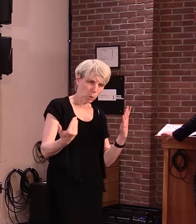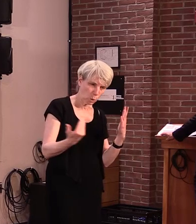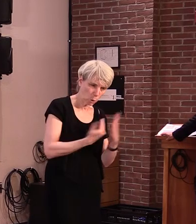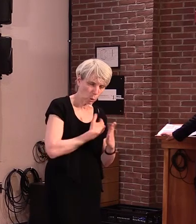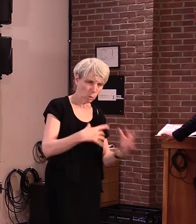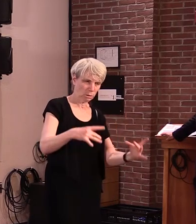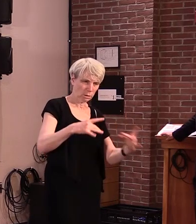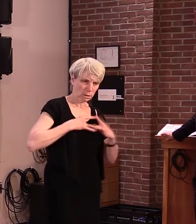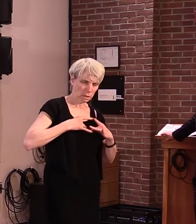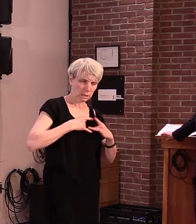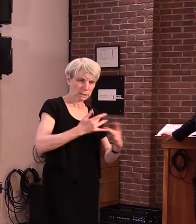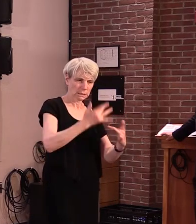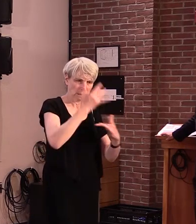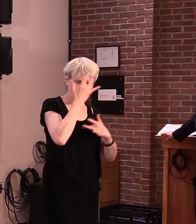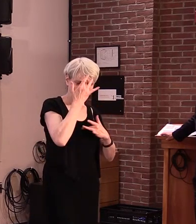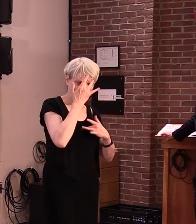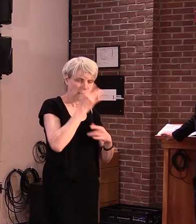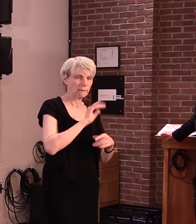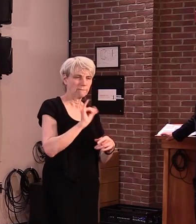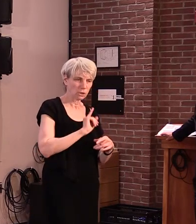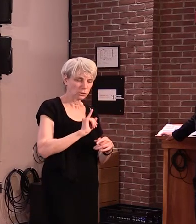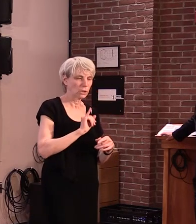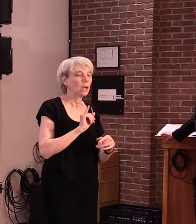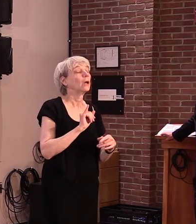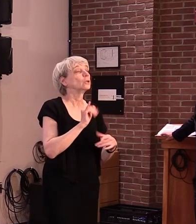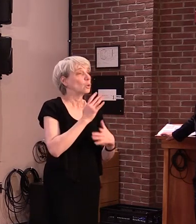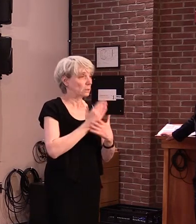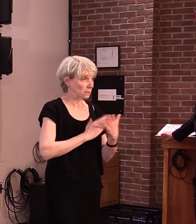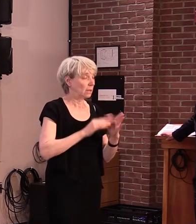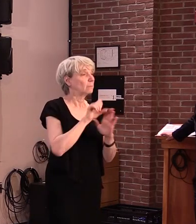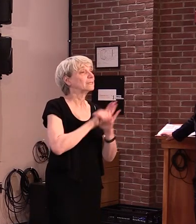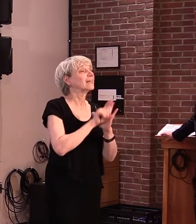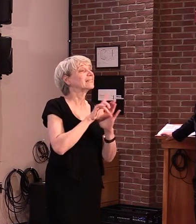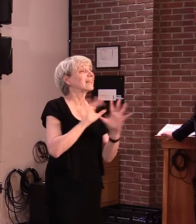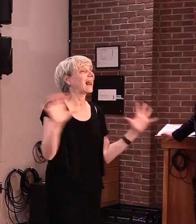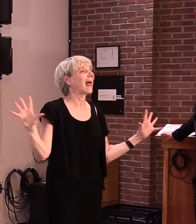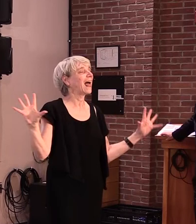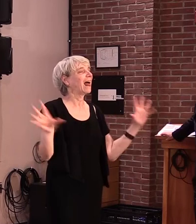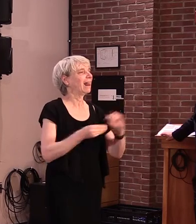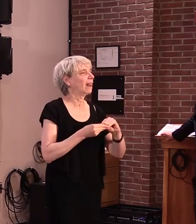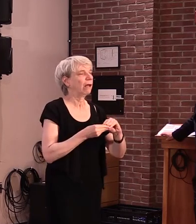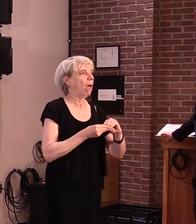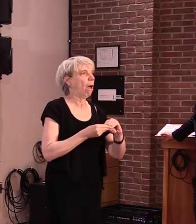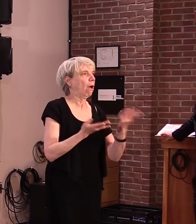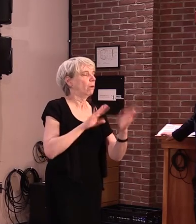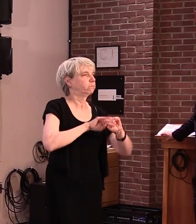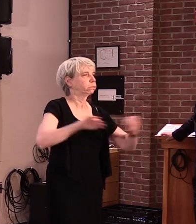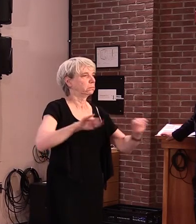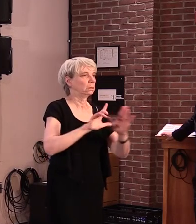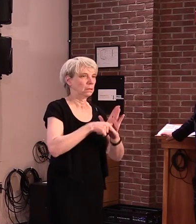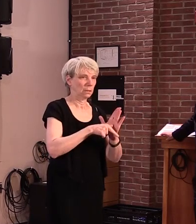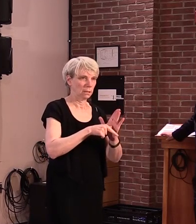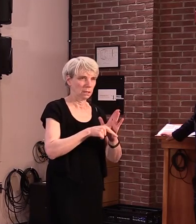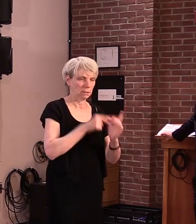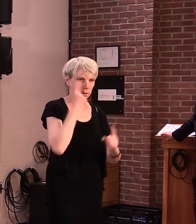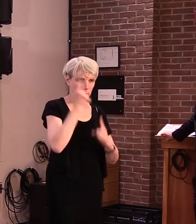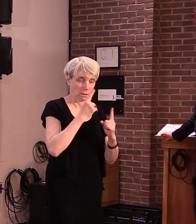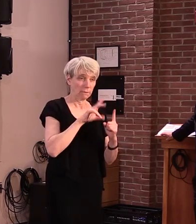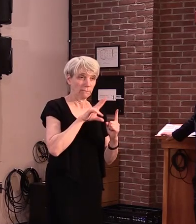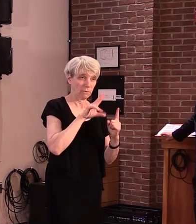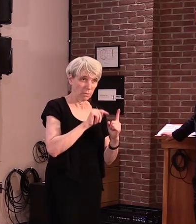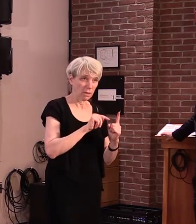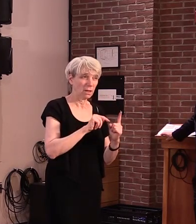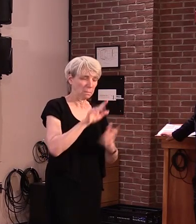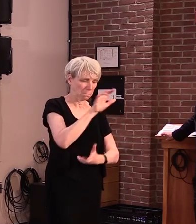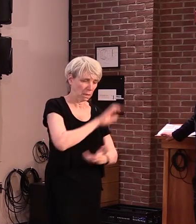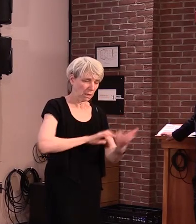have been doing this and then reverse direction. Is Vermont mixing the